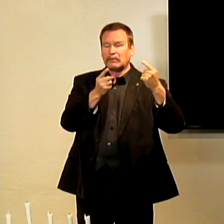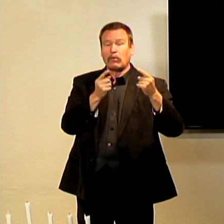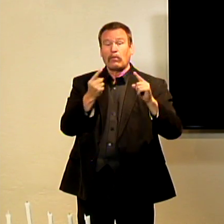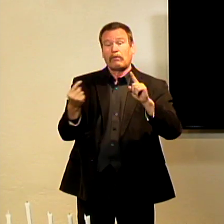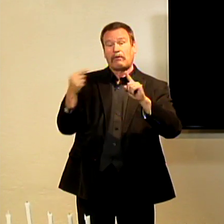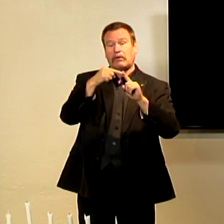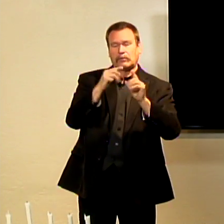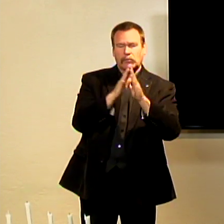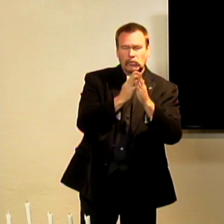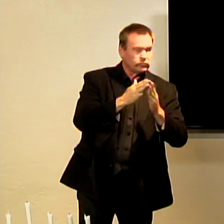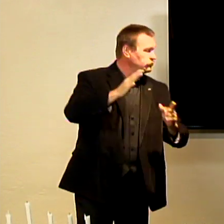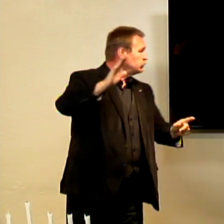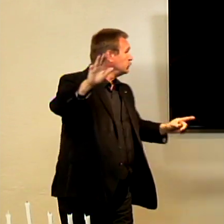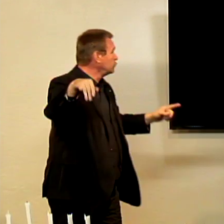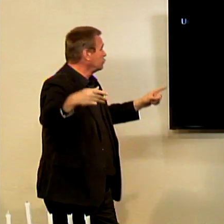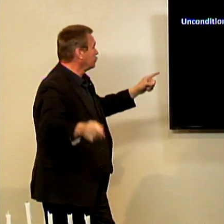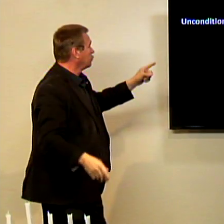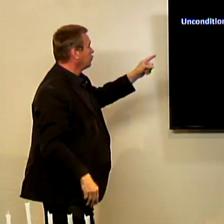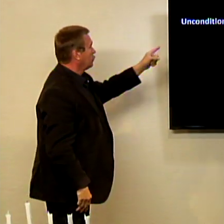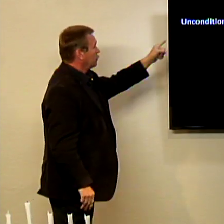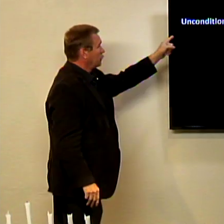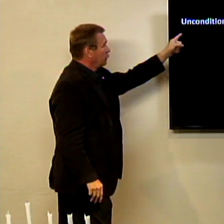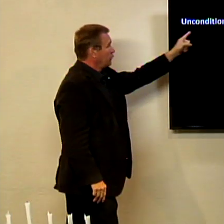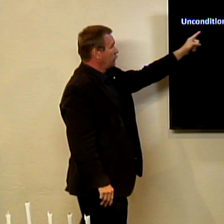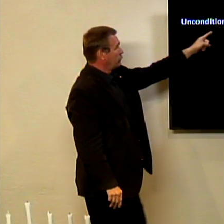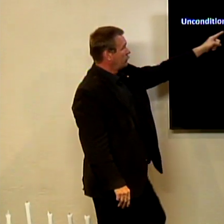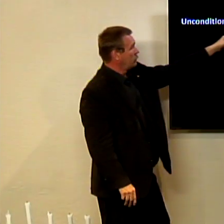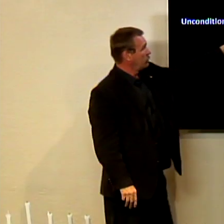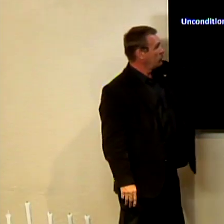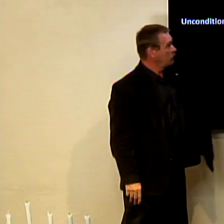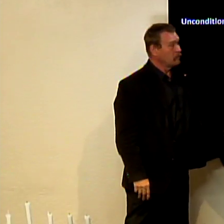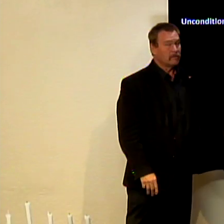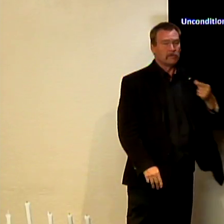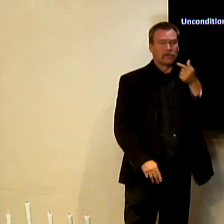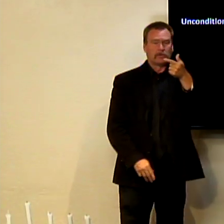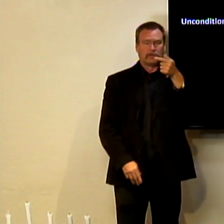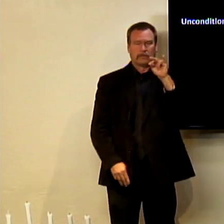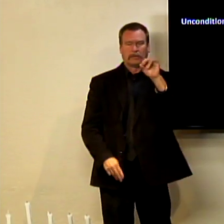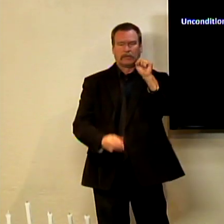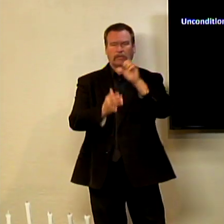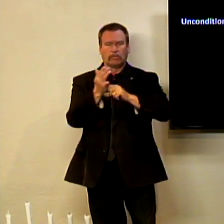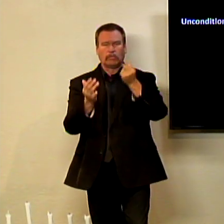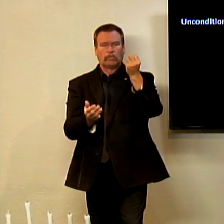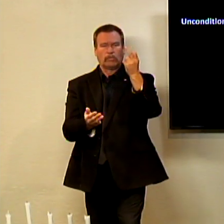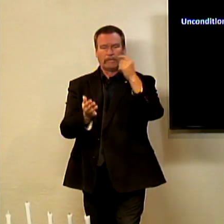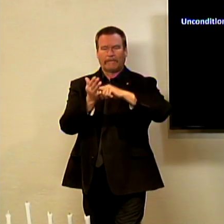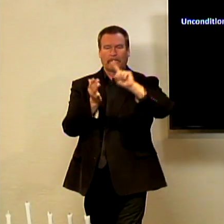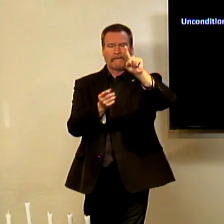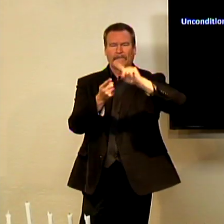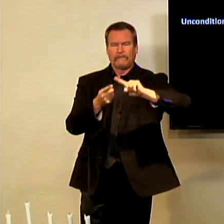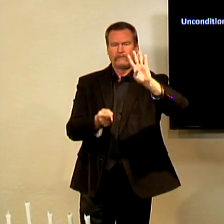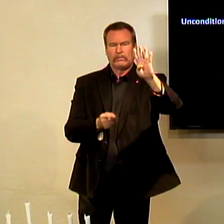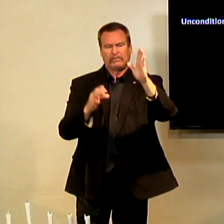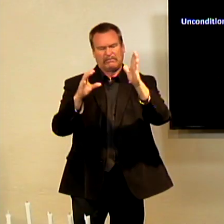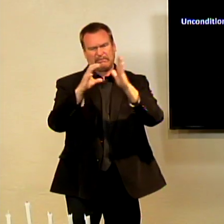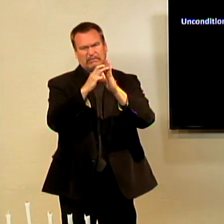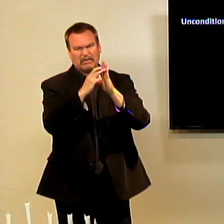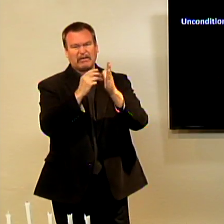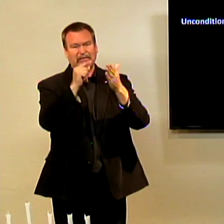he made that promise so many years ago. Now we see this as far back as in Genesis. Genesis chapter